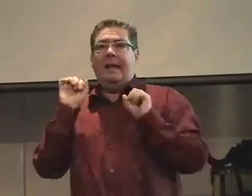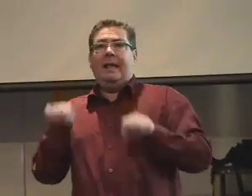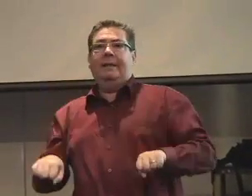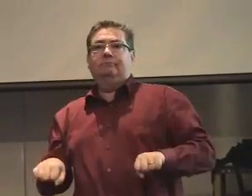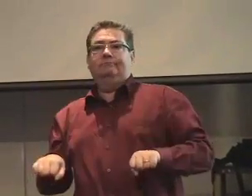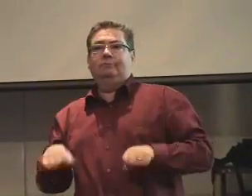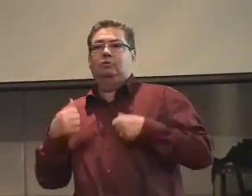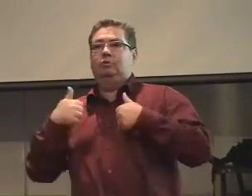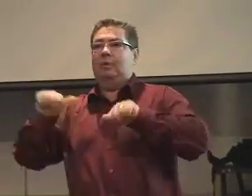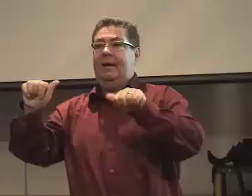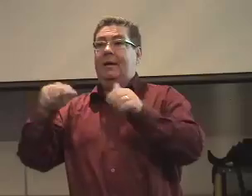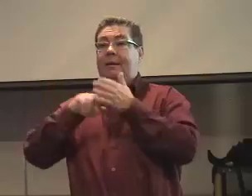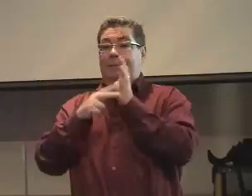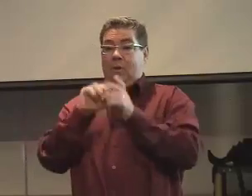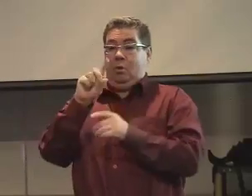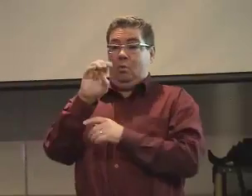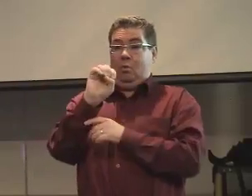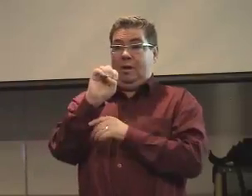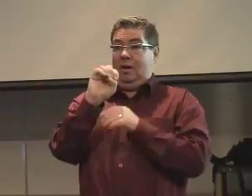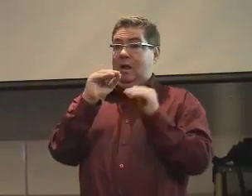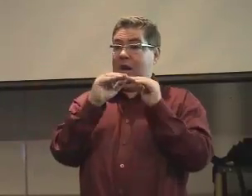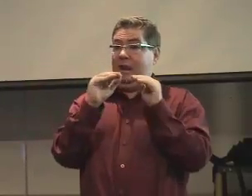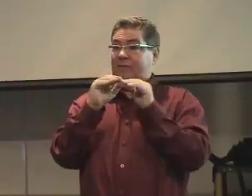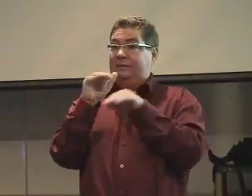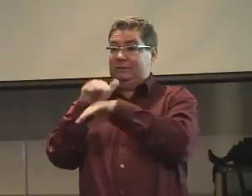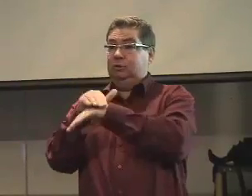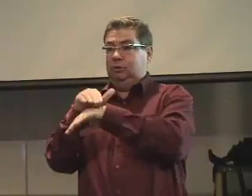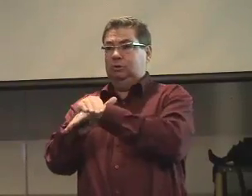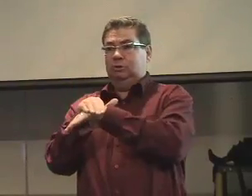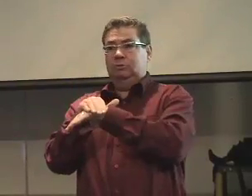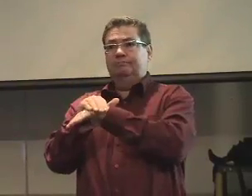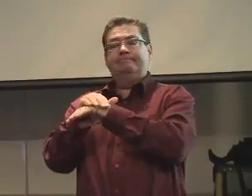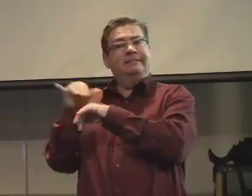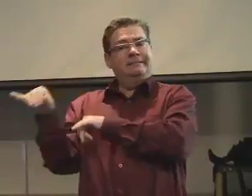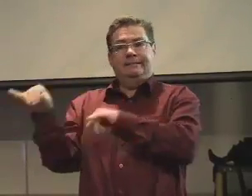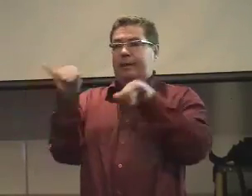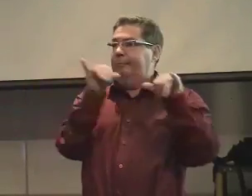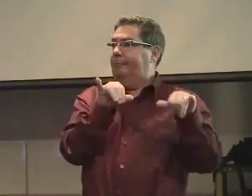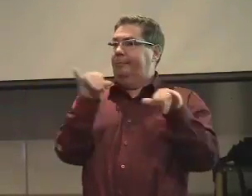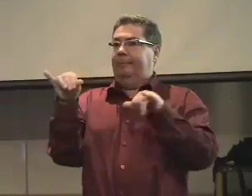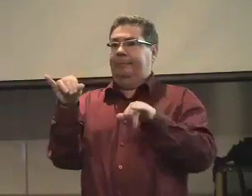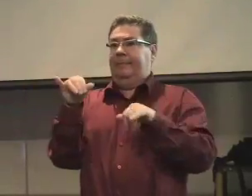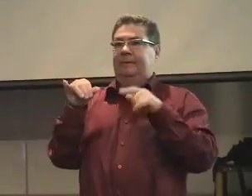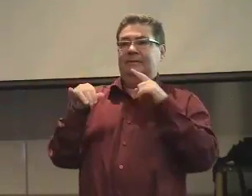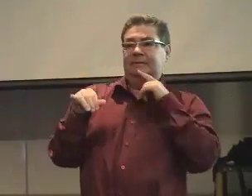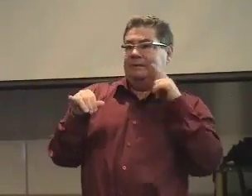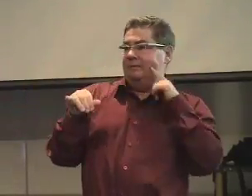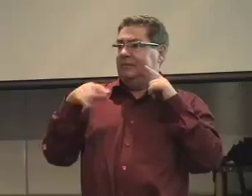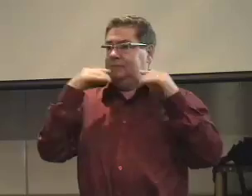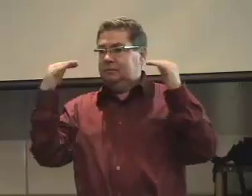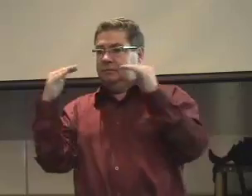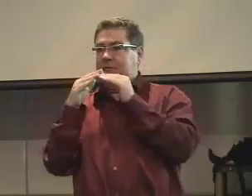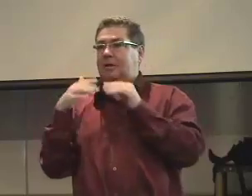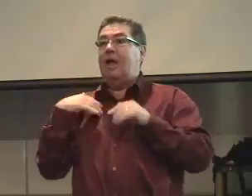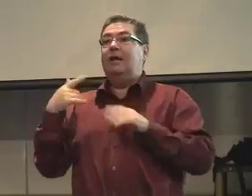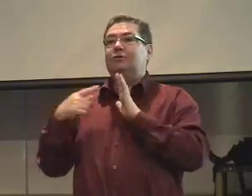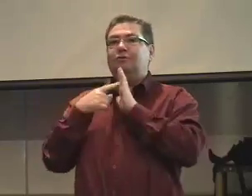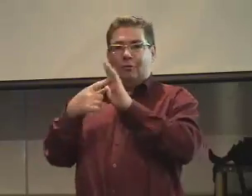level. And 7th grade text is not easy, but just, and I've shown him this tape and he laughs and laughs and laughs at